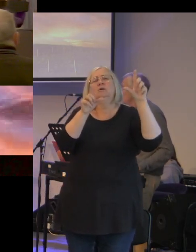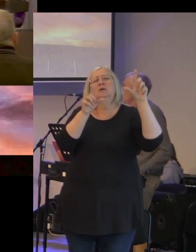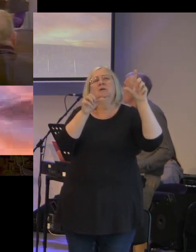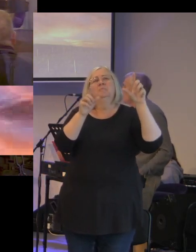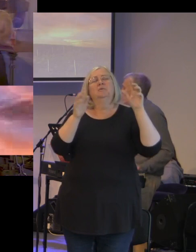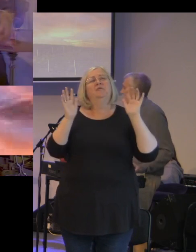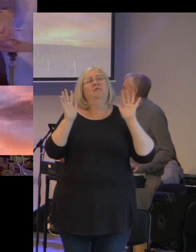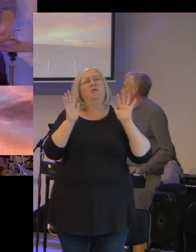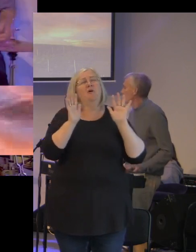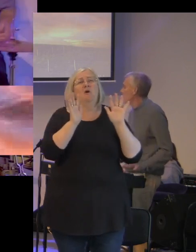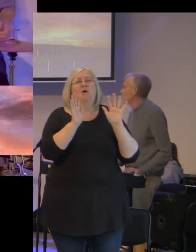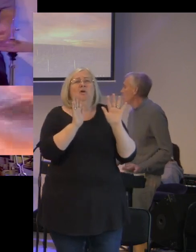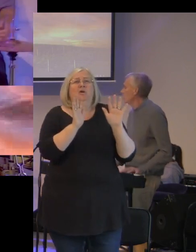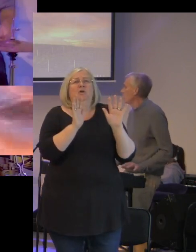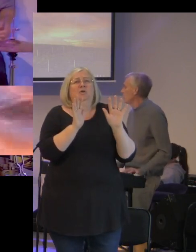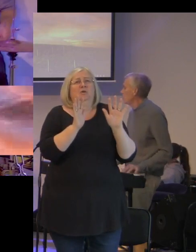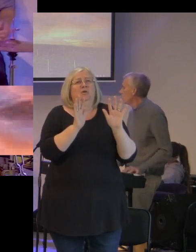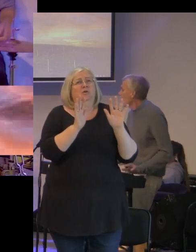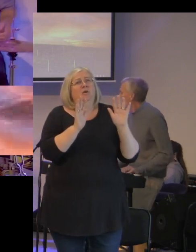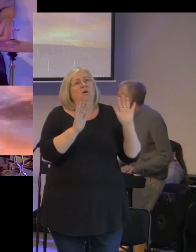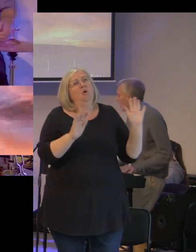Lord, before you.